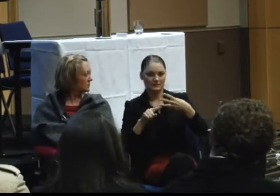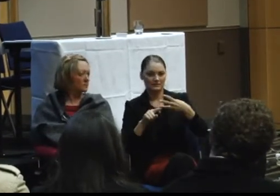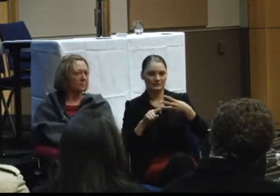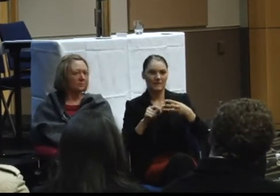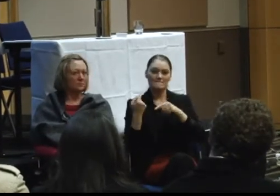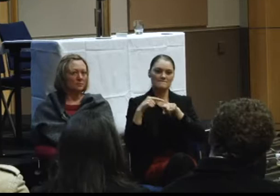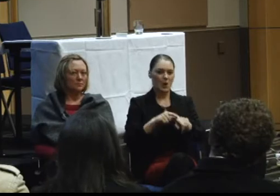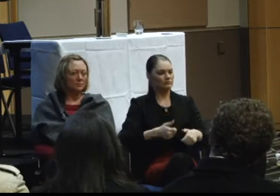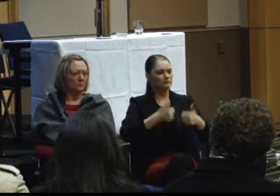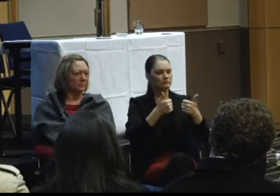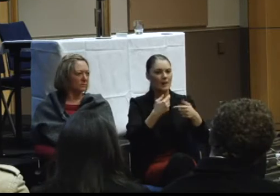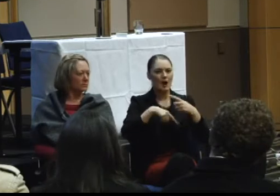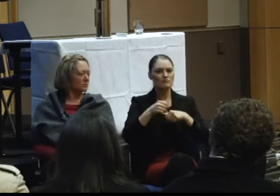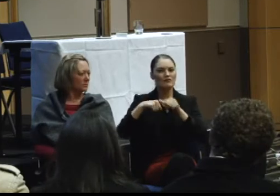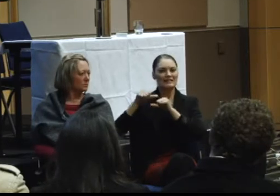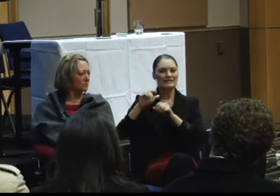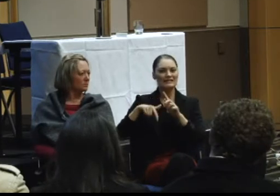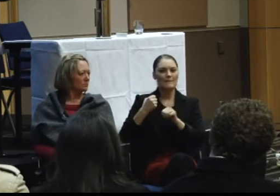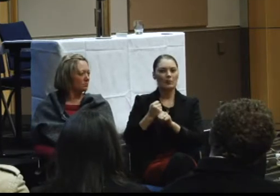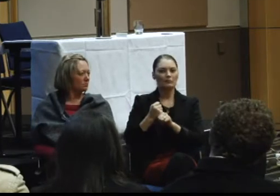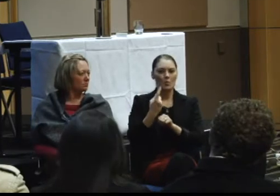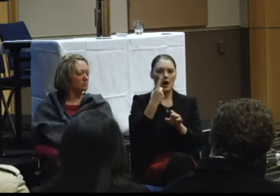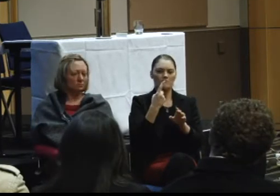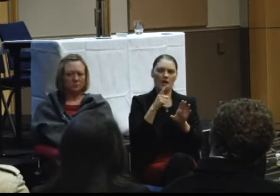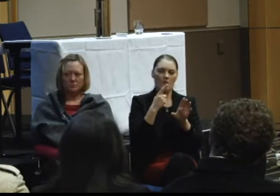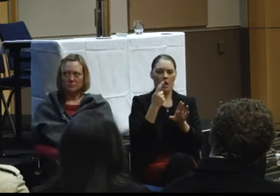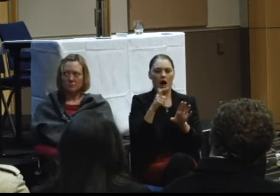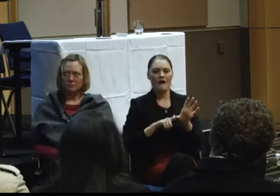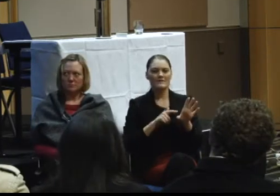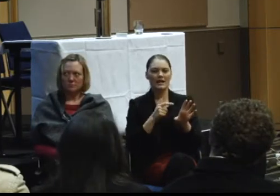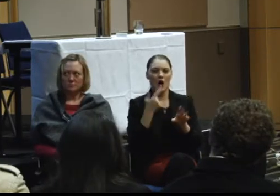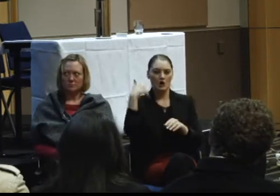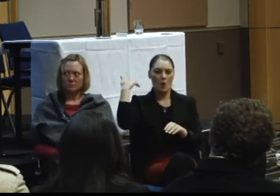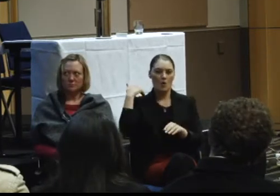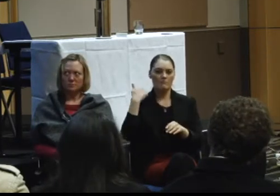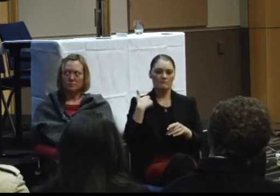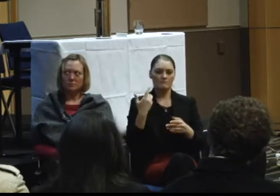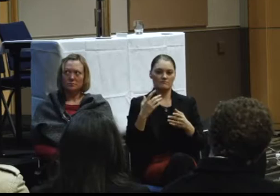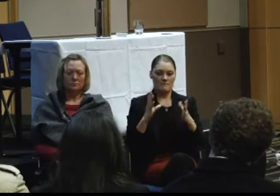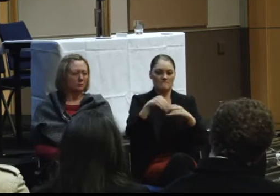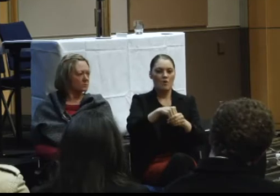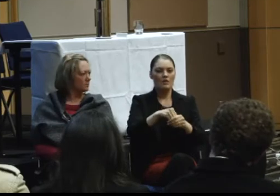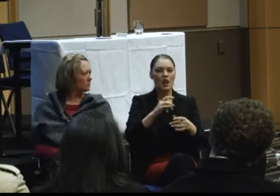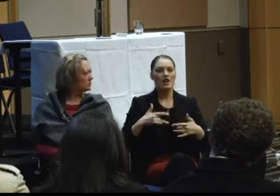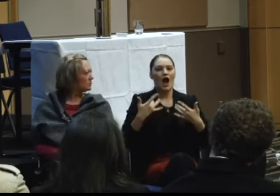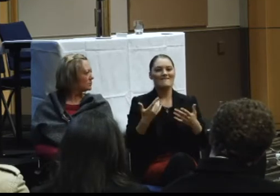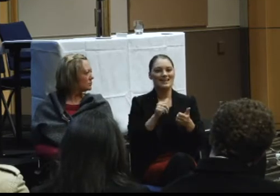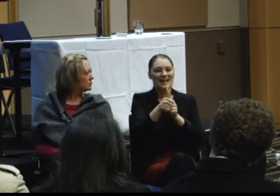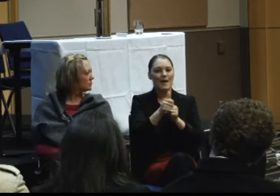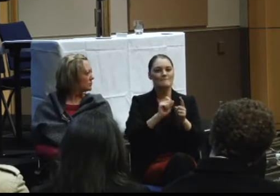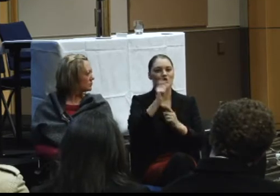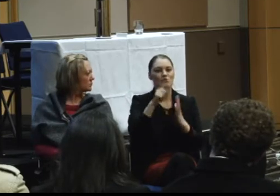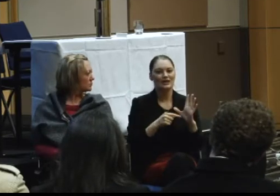quite nicely from the previous example. About a year and a half ago, I was involved with a not-for-profit group in Auckland called the Life Game Project. And what we did